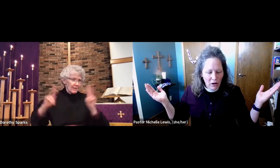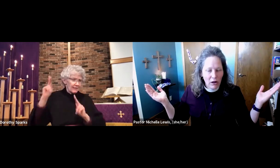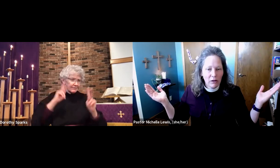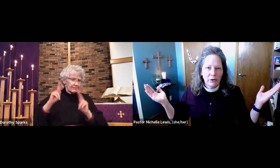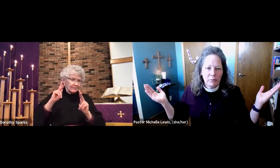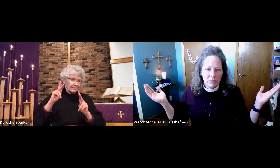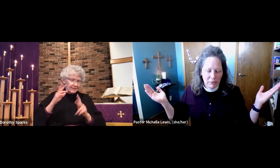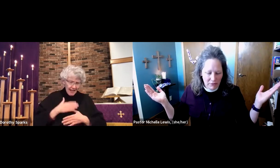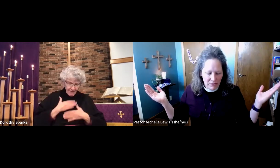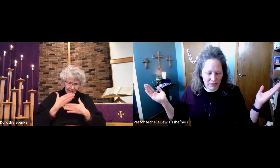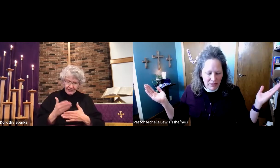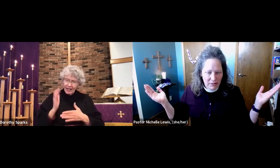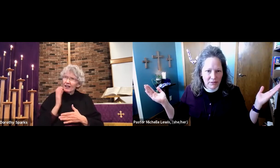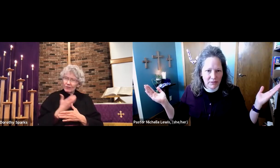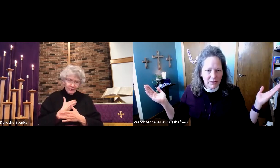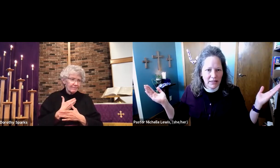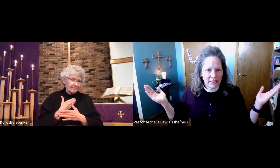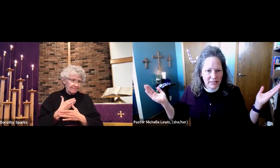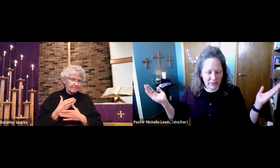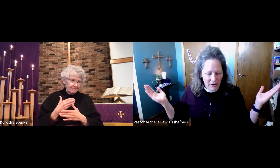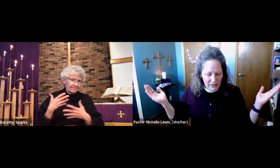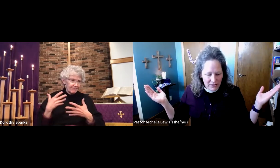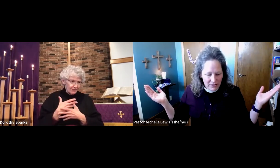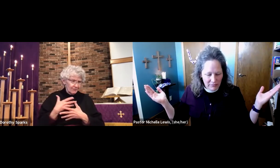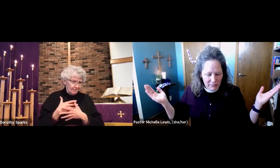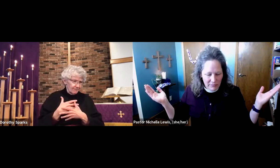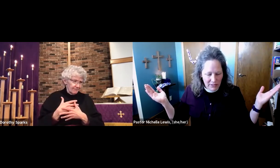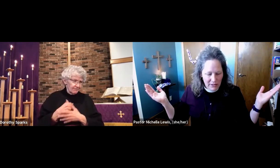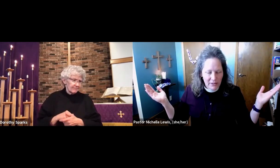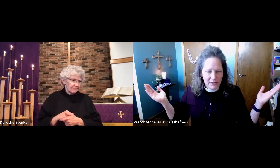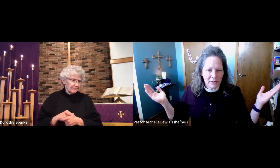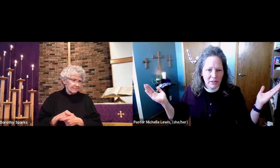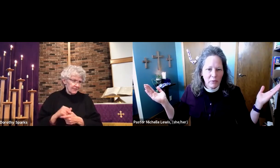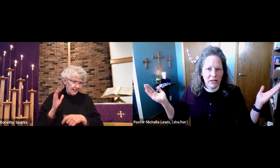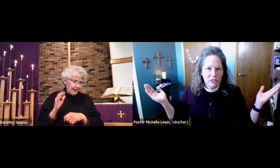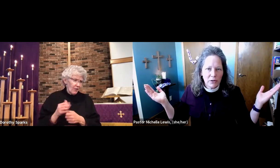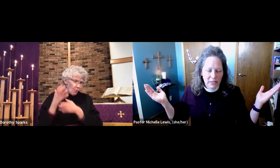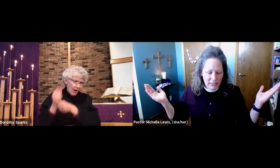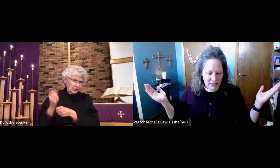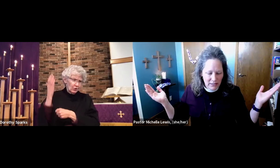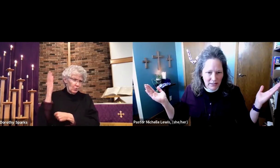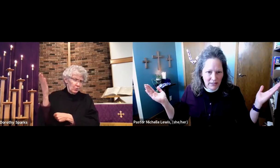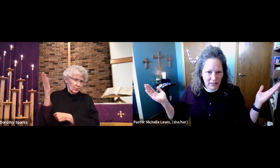You call your people to cleanse their hearts so that we can